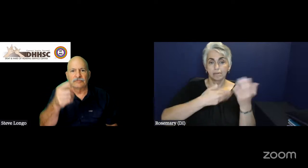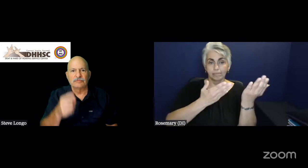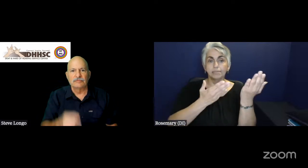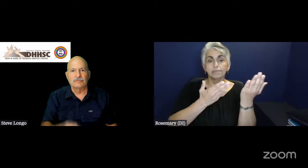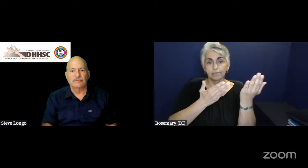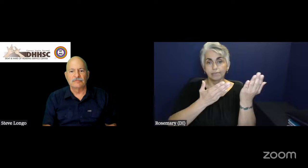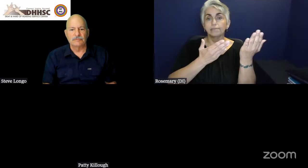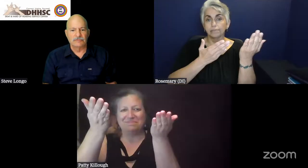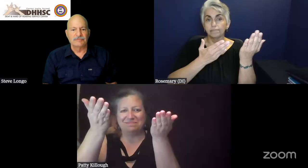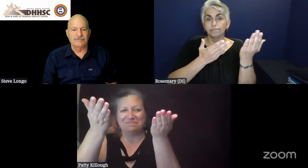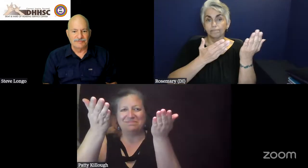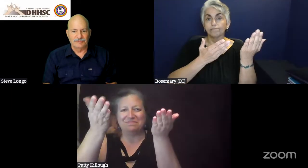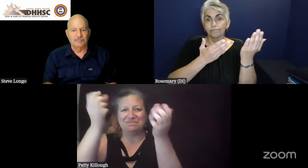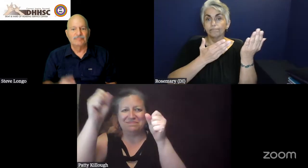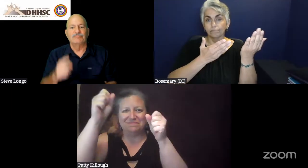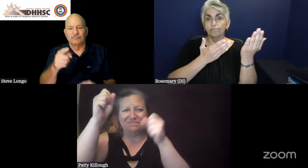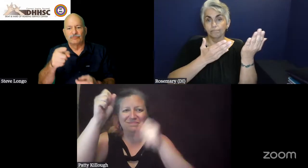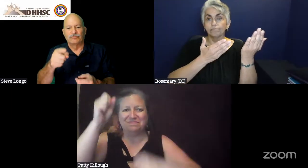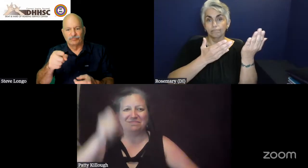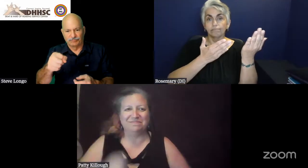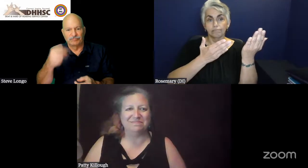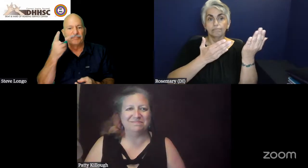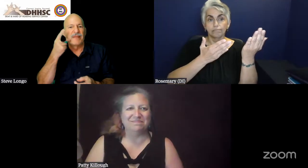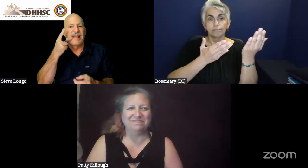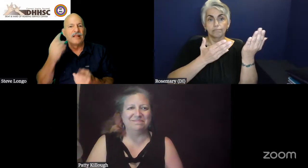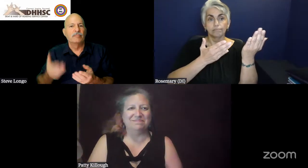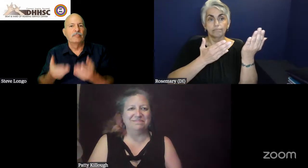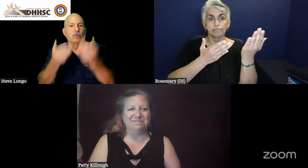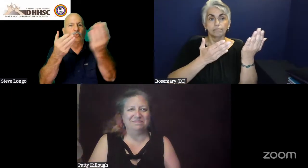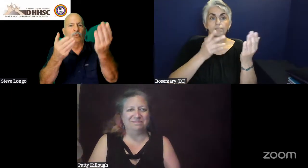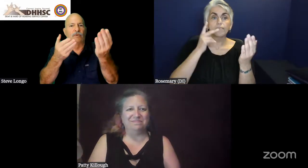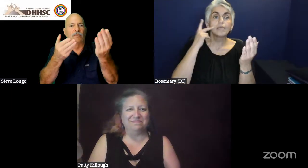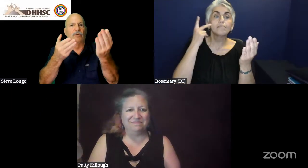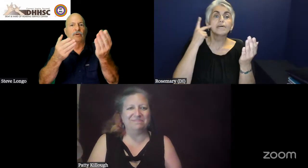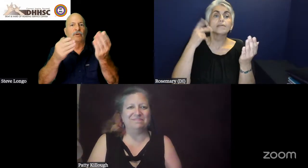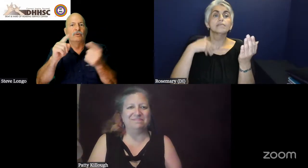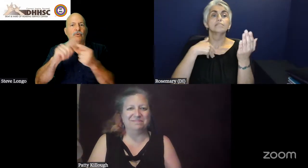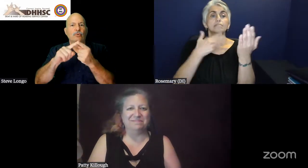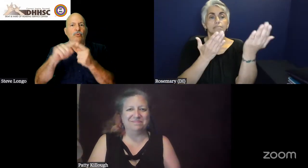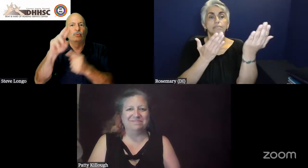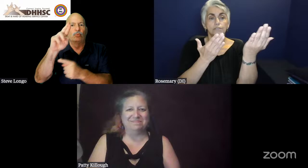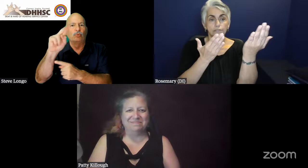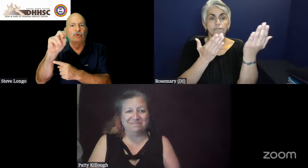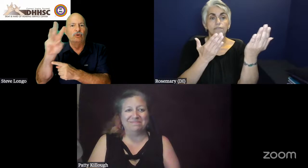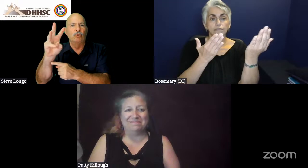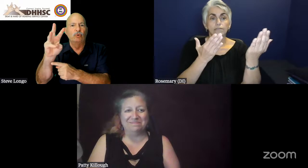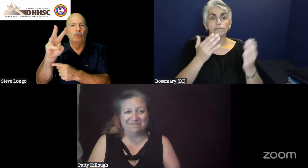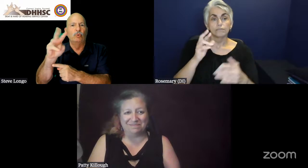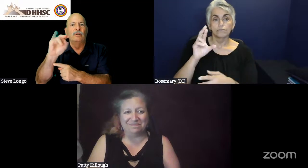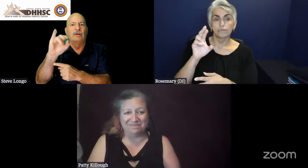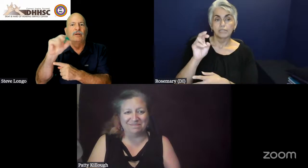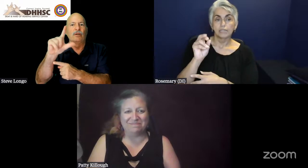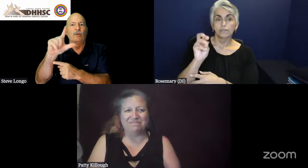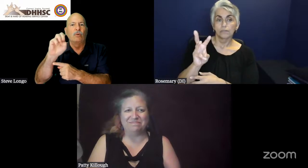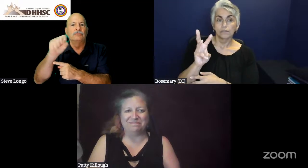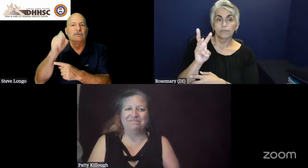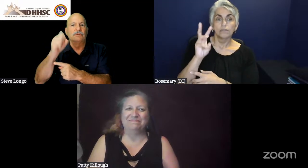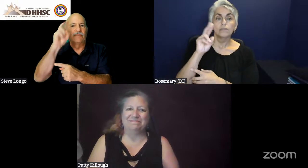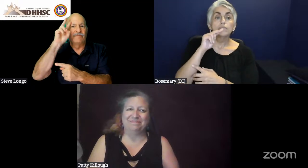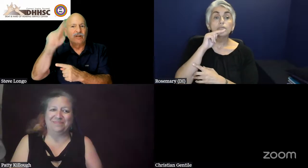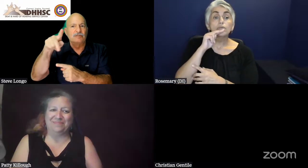Nicole and nominate? And Patty says, I do. I nominate her. Patty has moved to